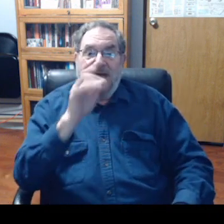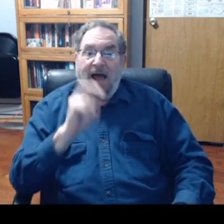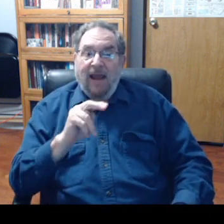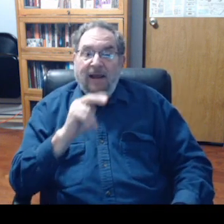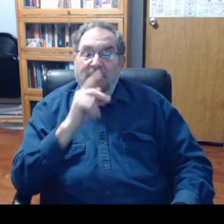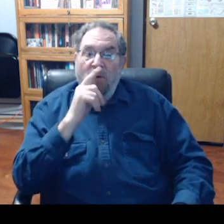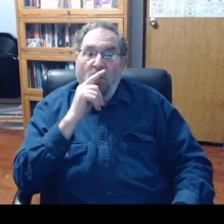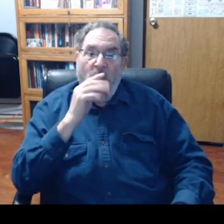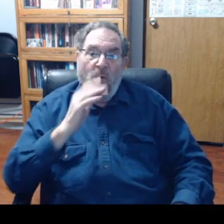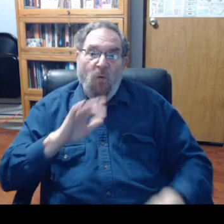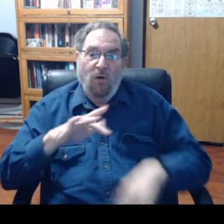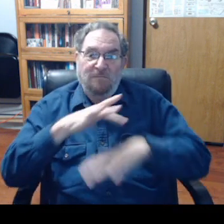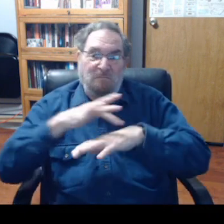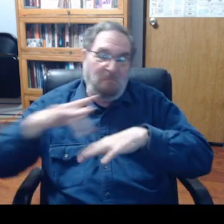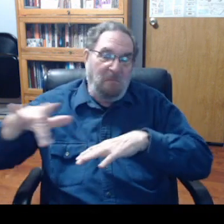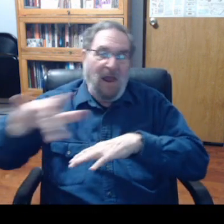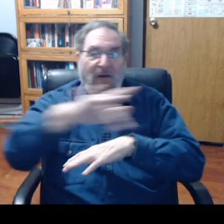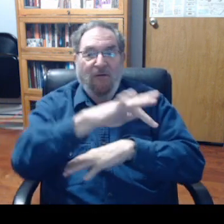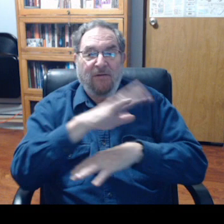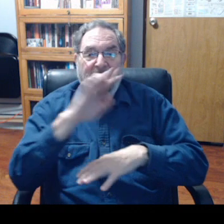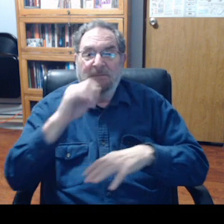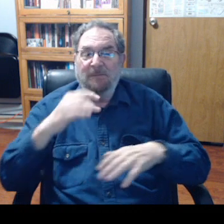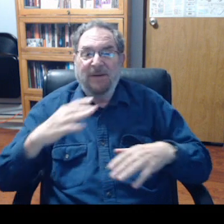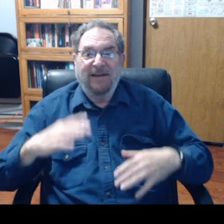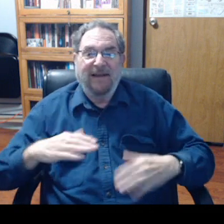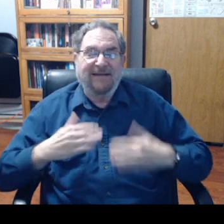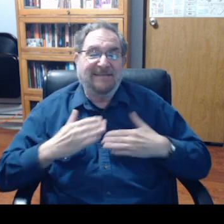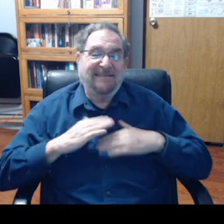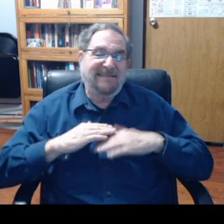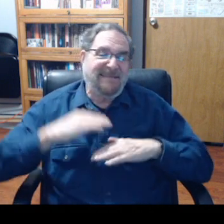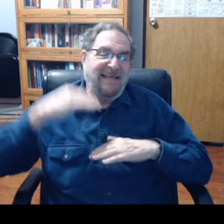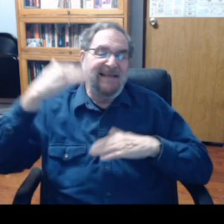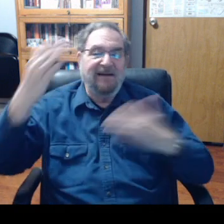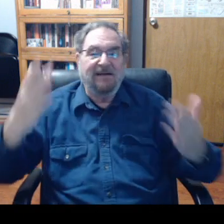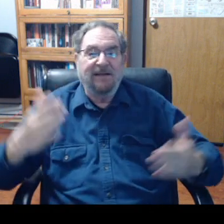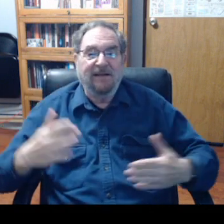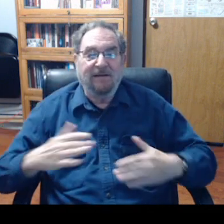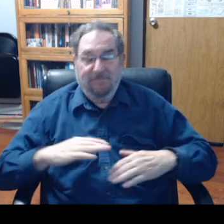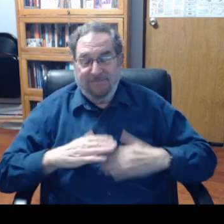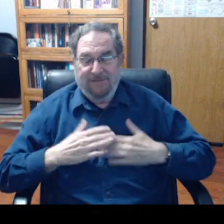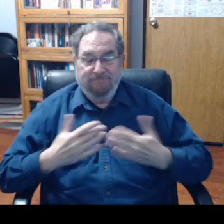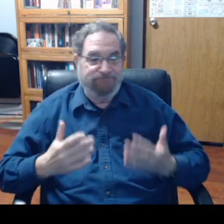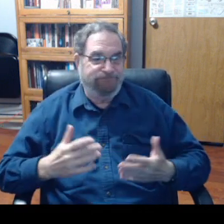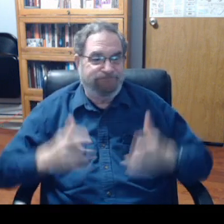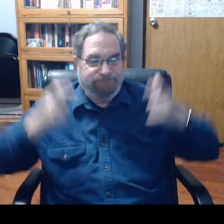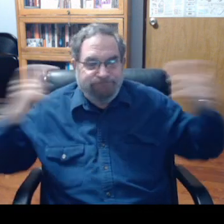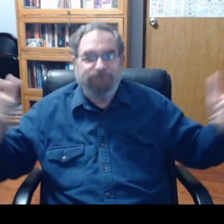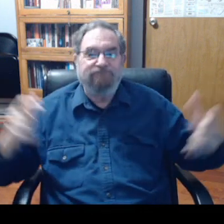May Zion, who was barren, be exceedingly